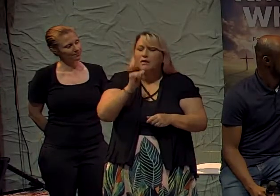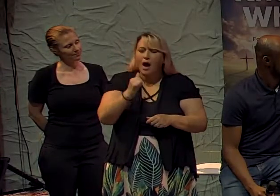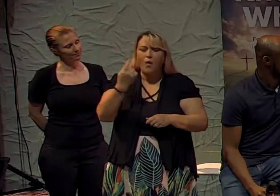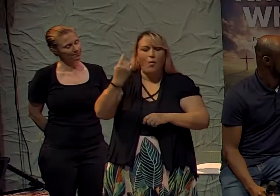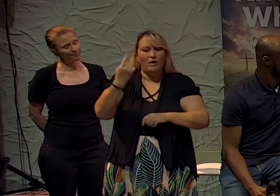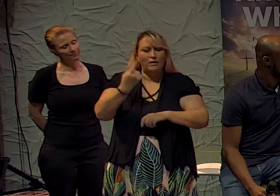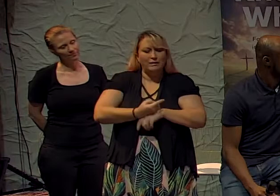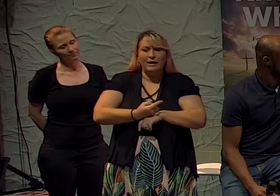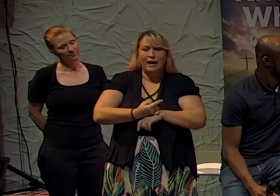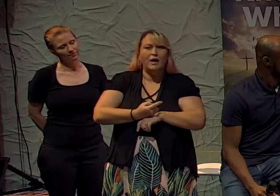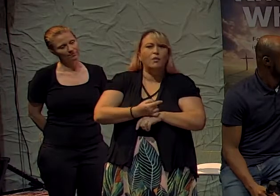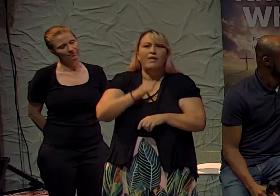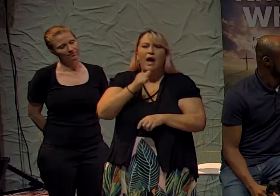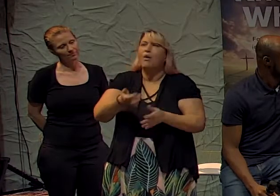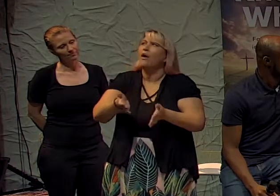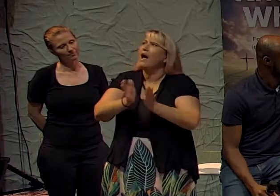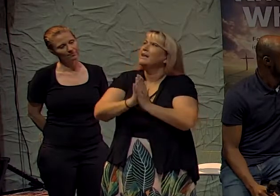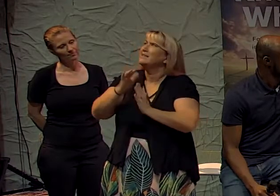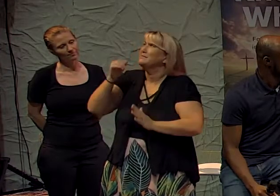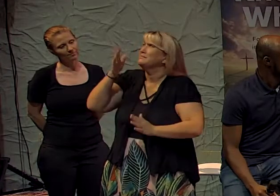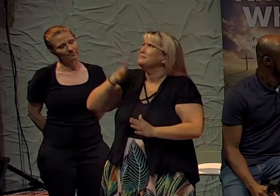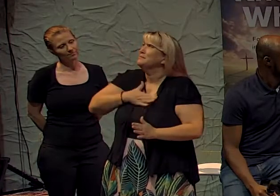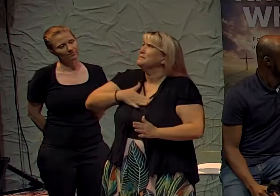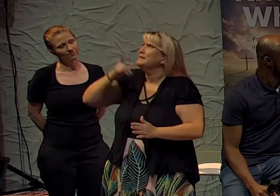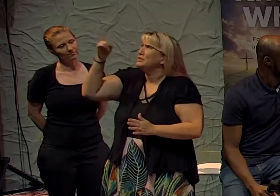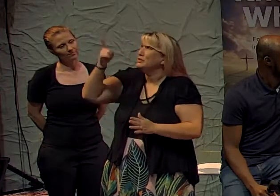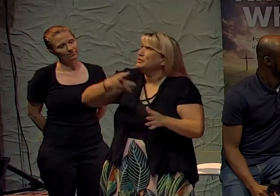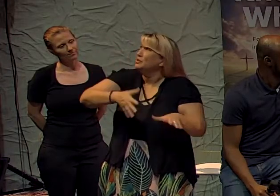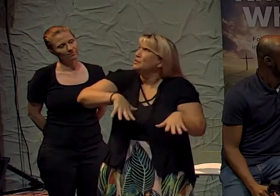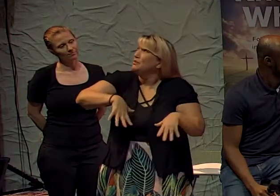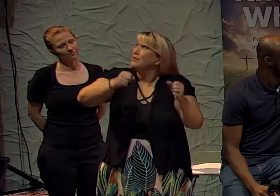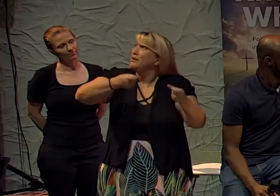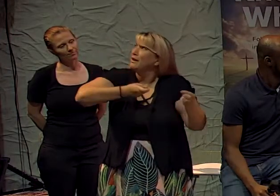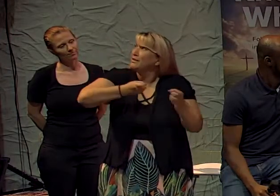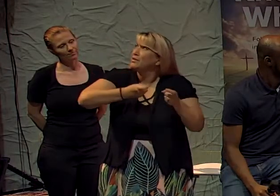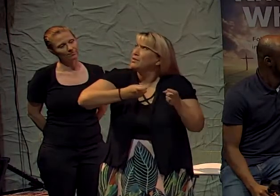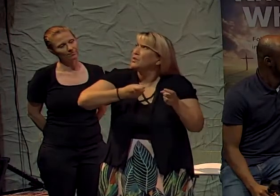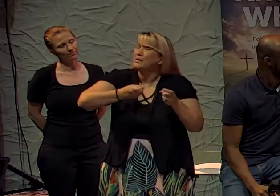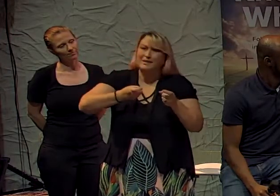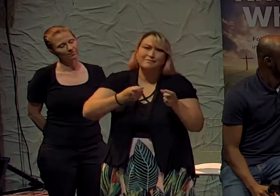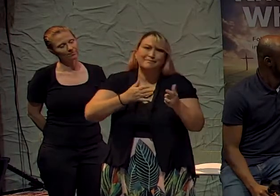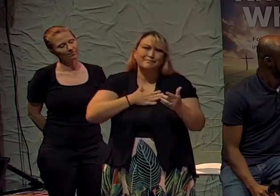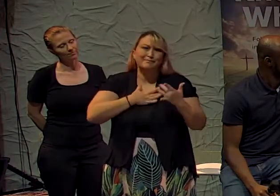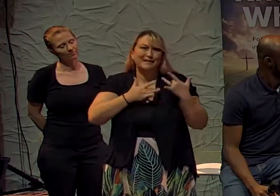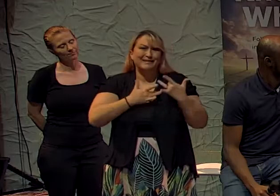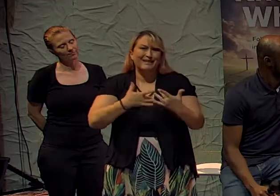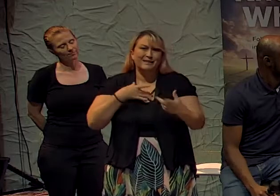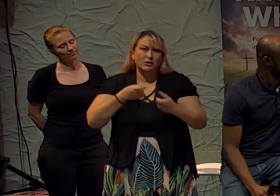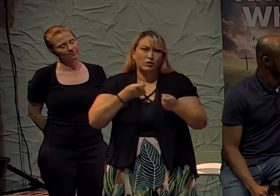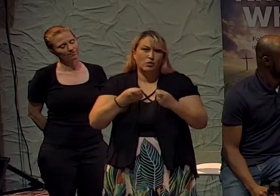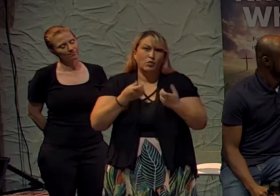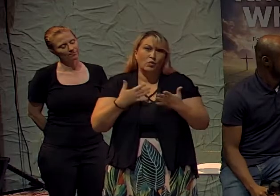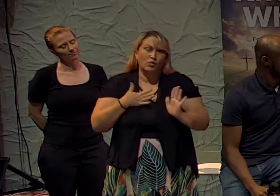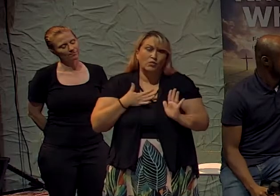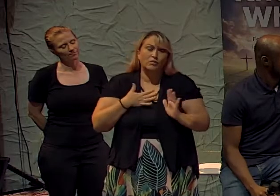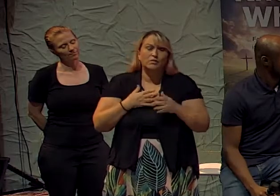you to take control today. Because I'm going to take control. That's what I do. And I love how